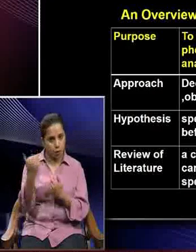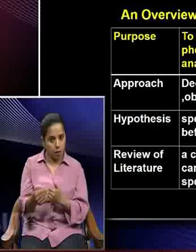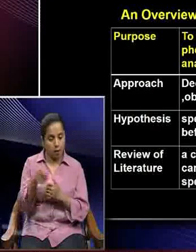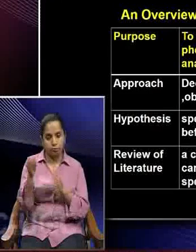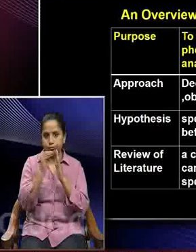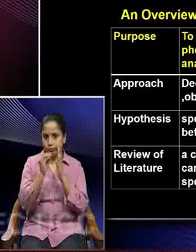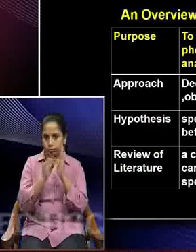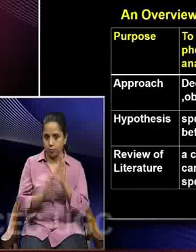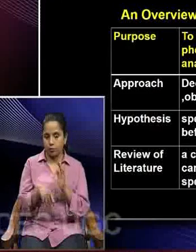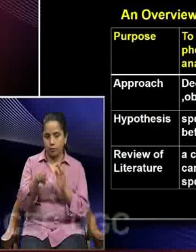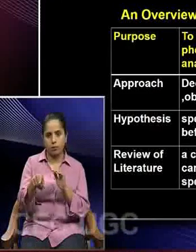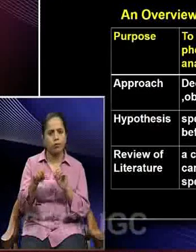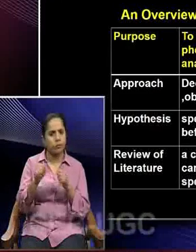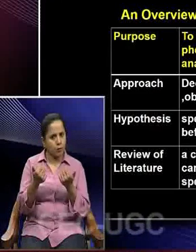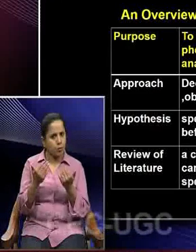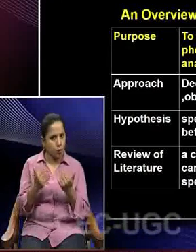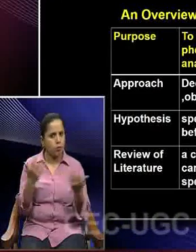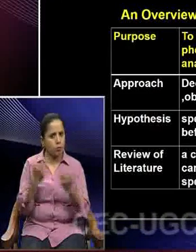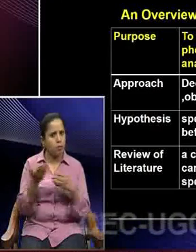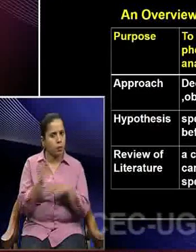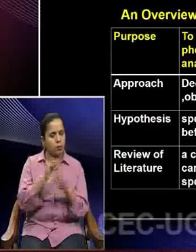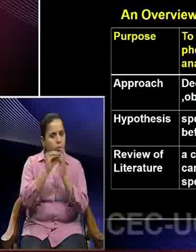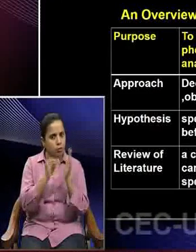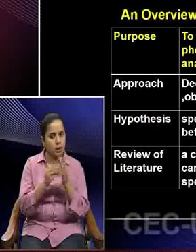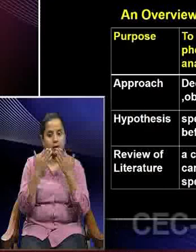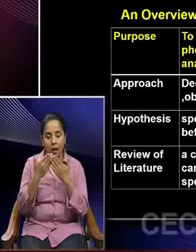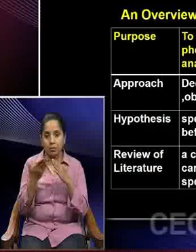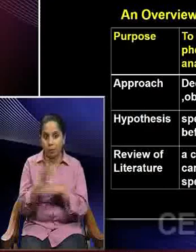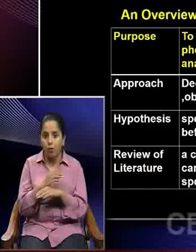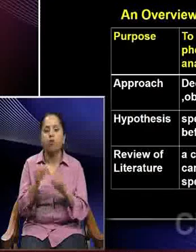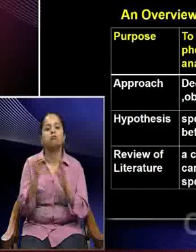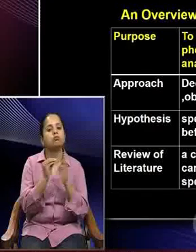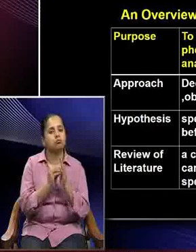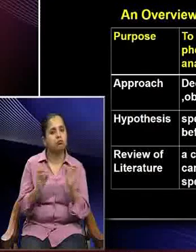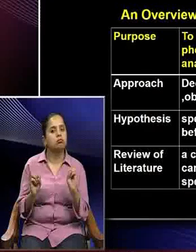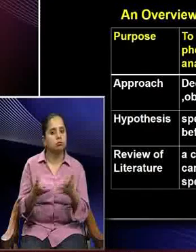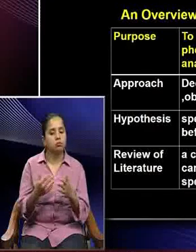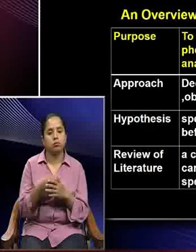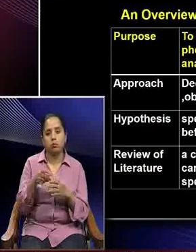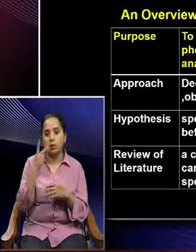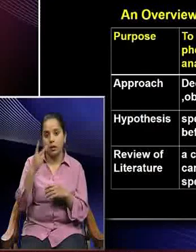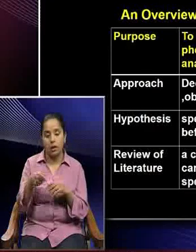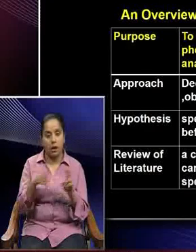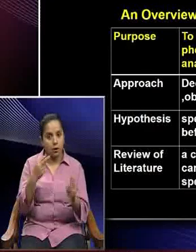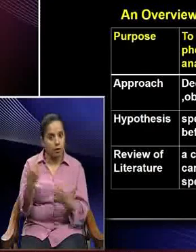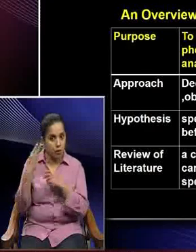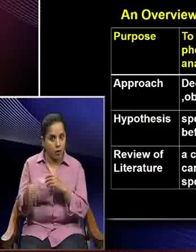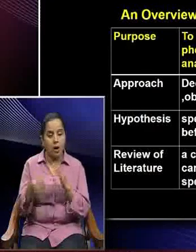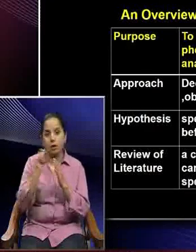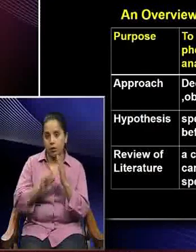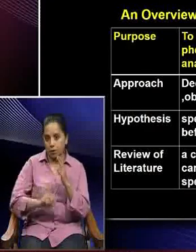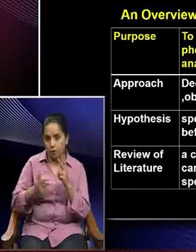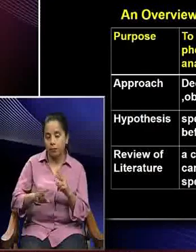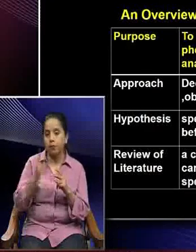specific, testable, and stated before conducting the study. It conducts review of literature, which is like